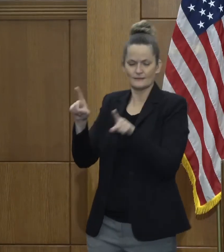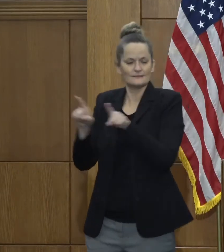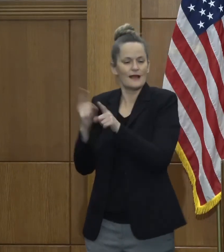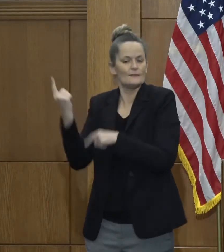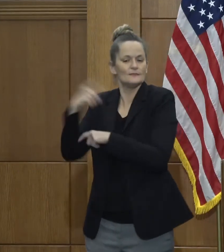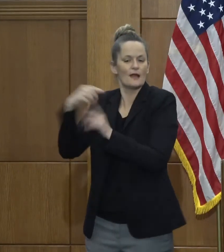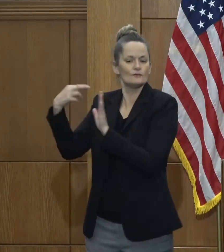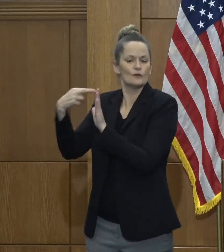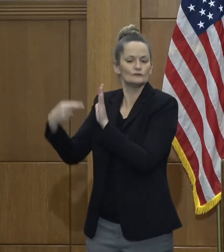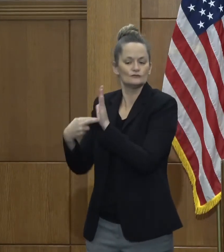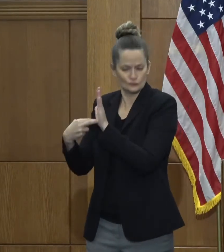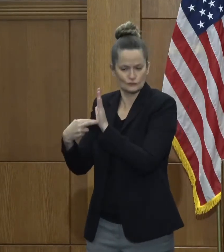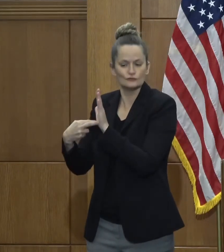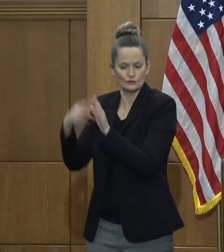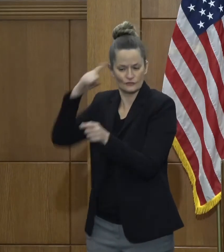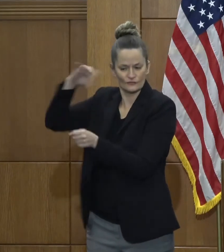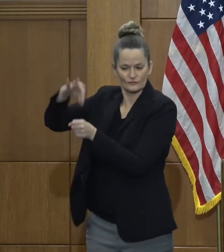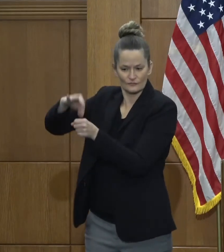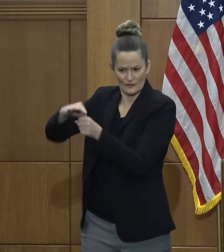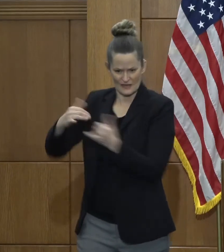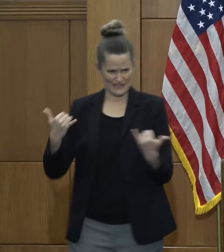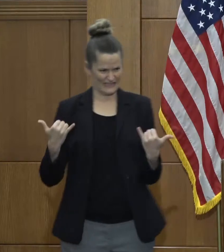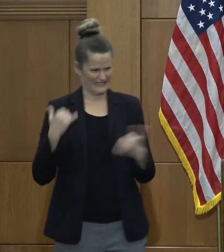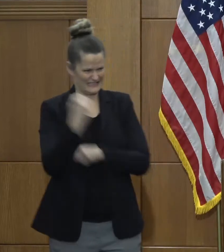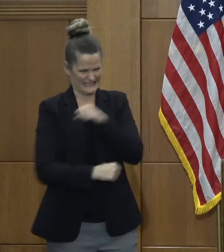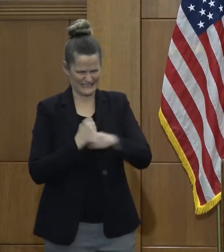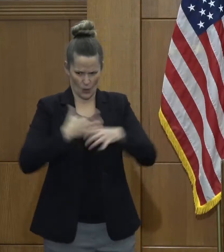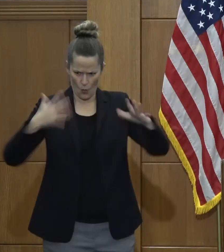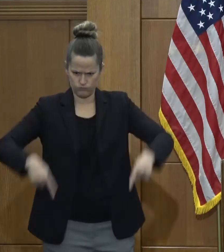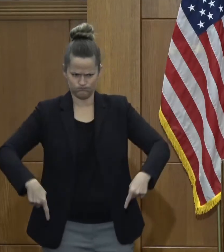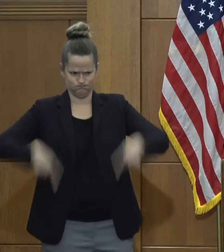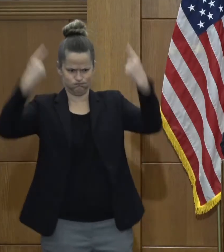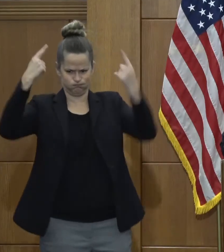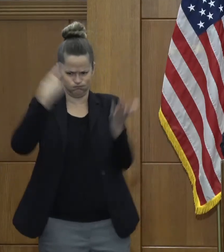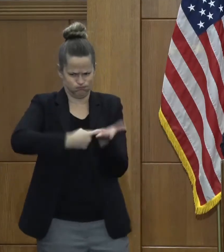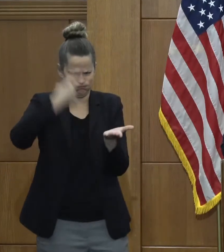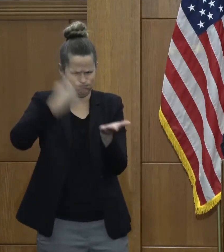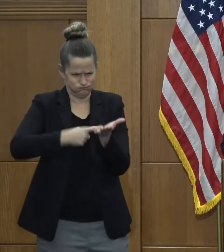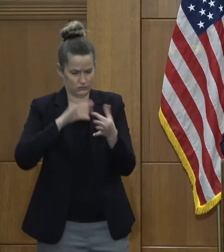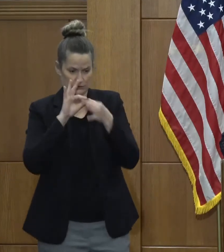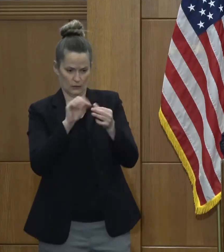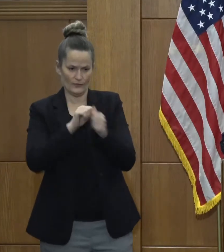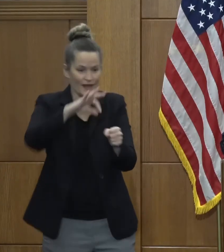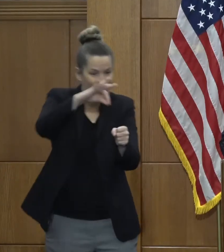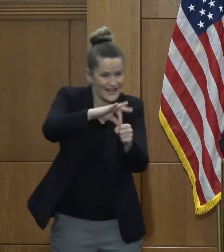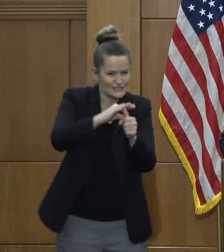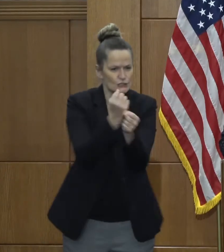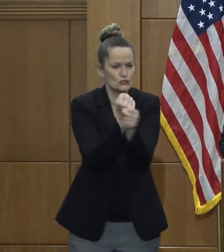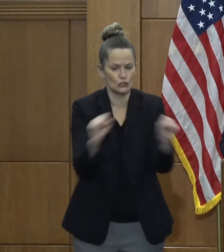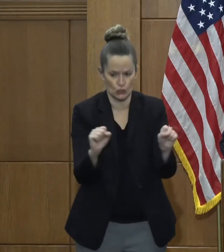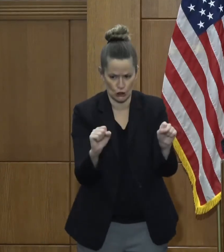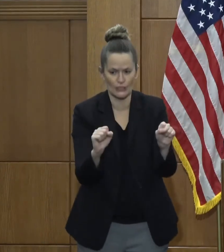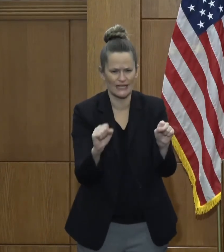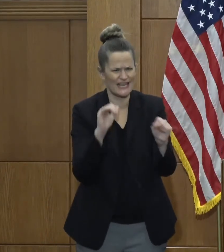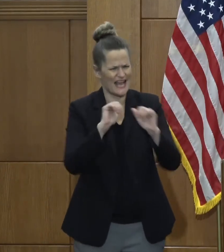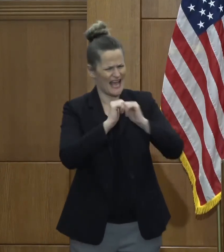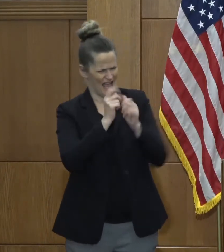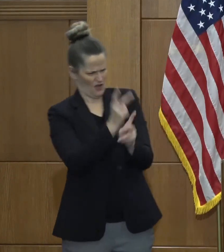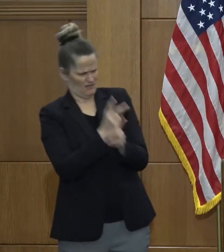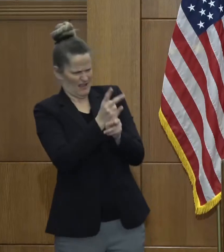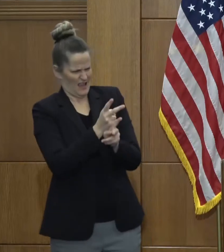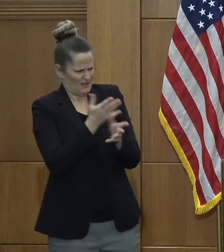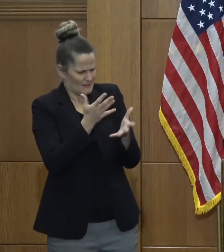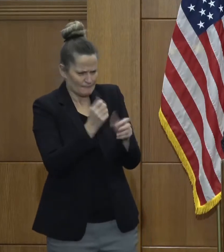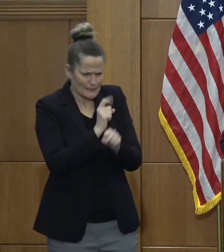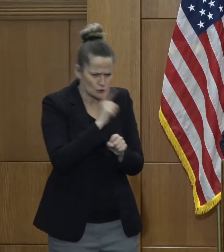contentious election, has there been any security precautions that have been taken statewide? So we do not